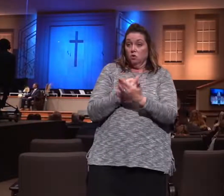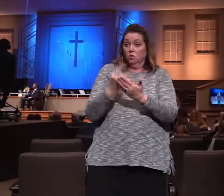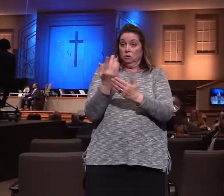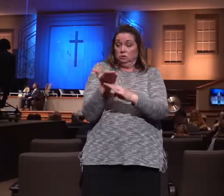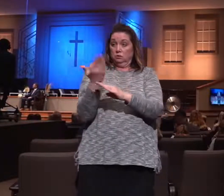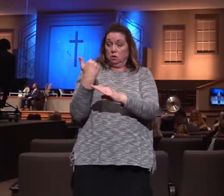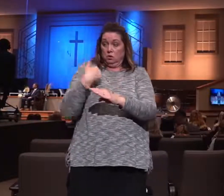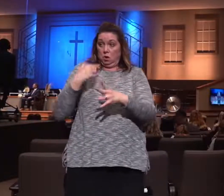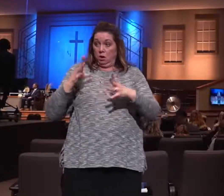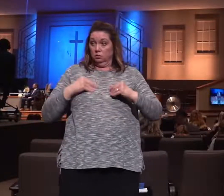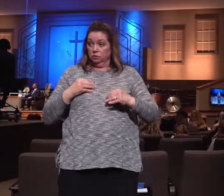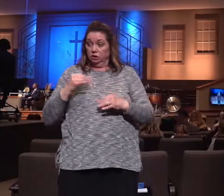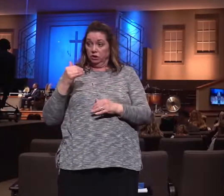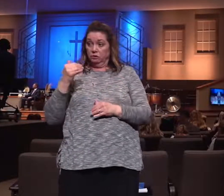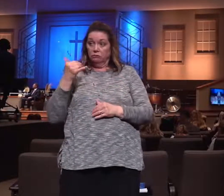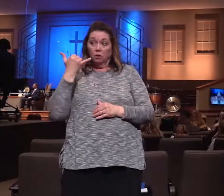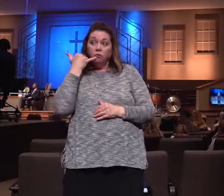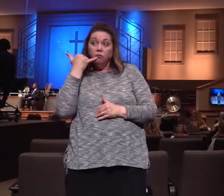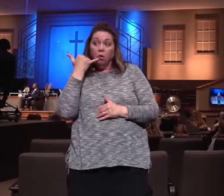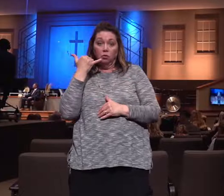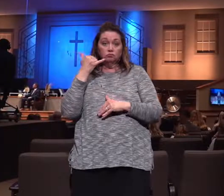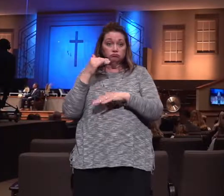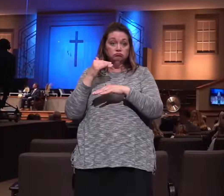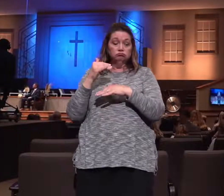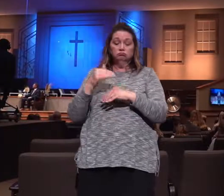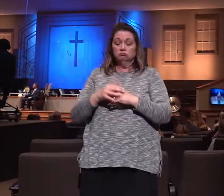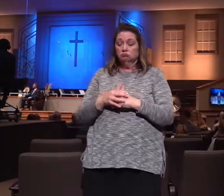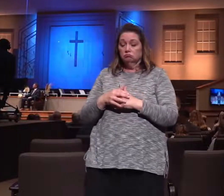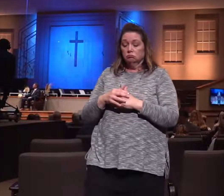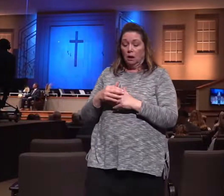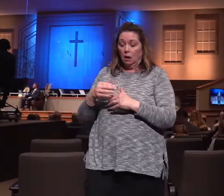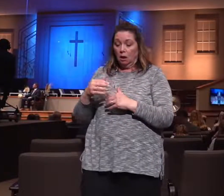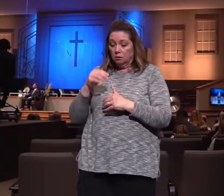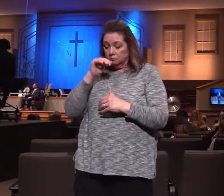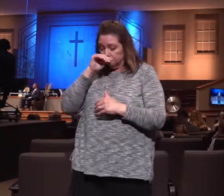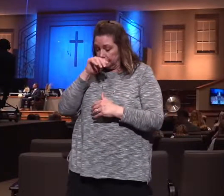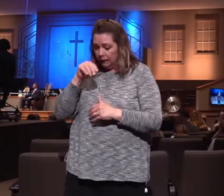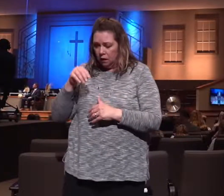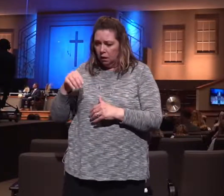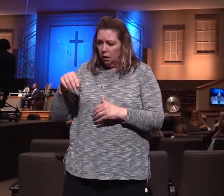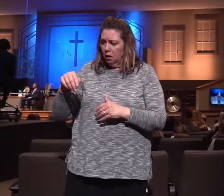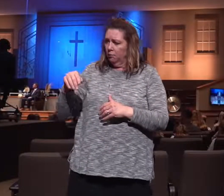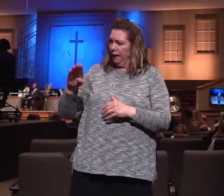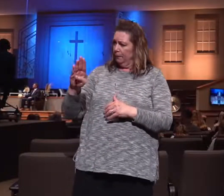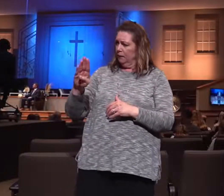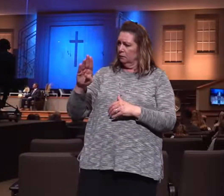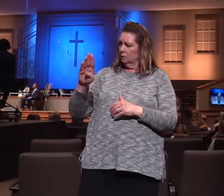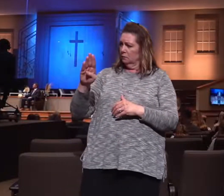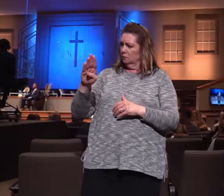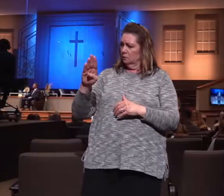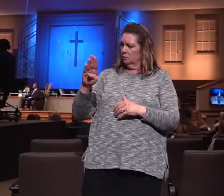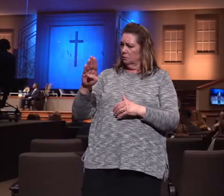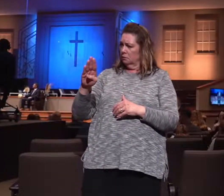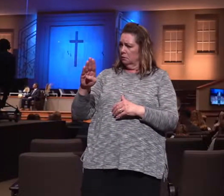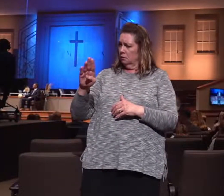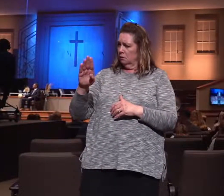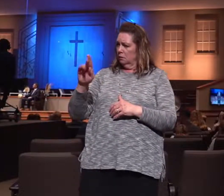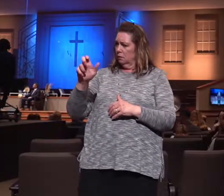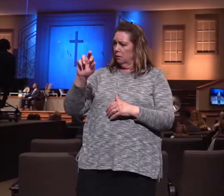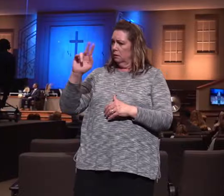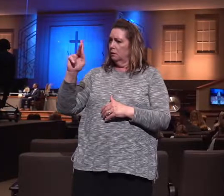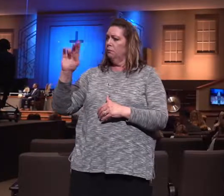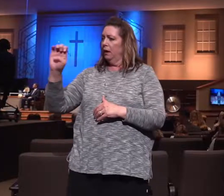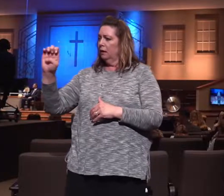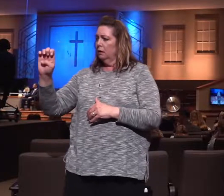Brinkman. Many of you know who Pastor Brinkman is. He often comes for leadership conferences. He's a native New Zealander. He lives in Auckland, about an hour's flight from